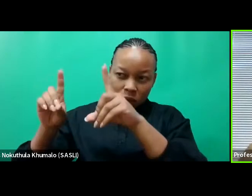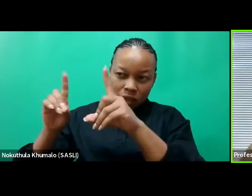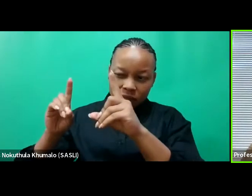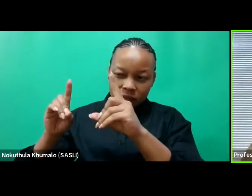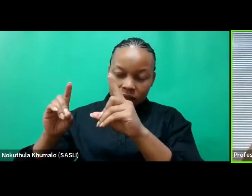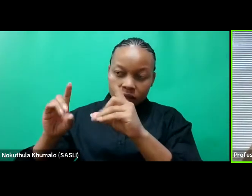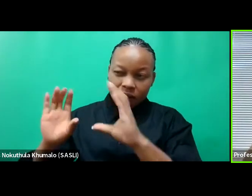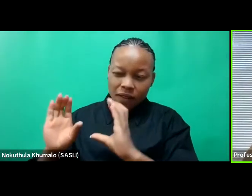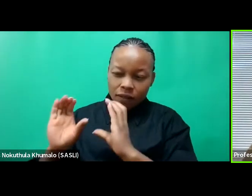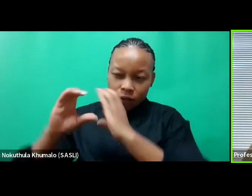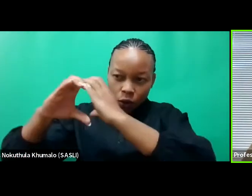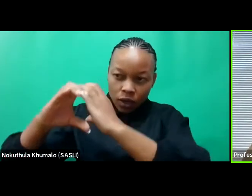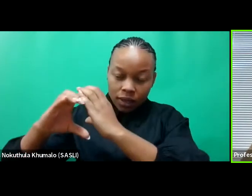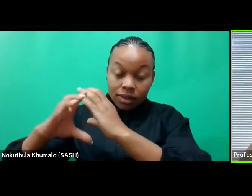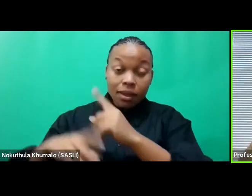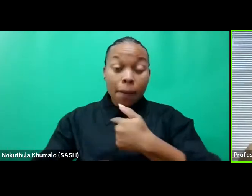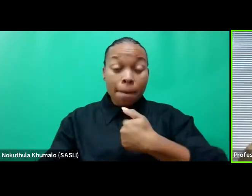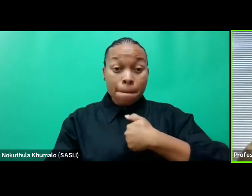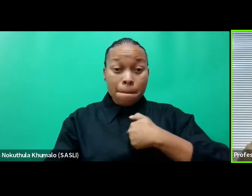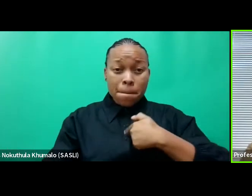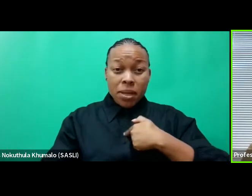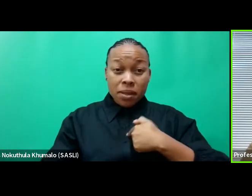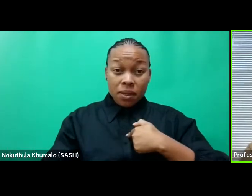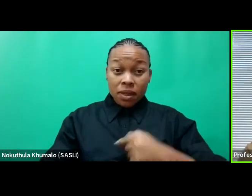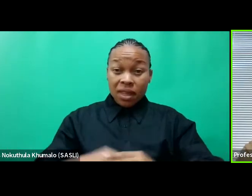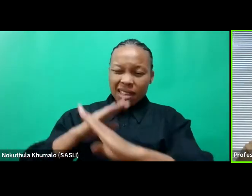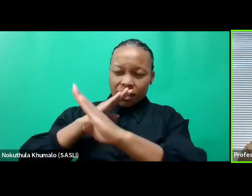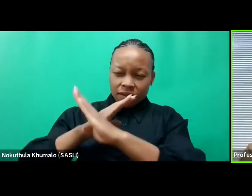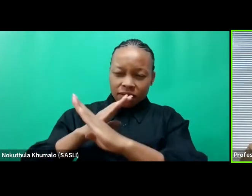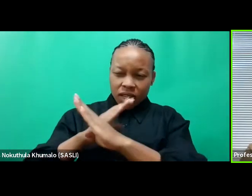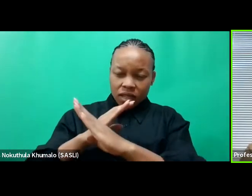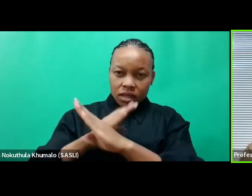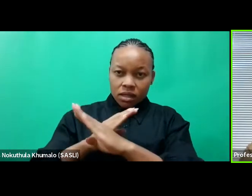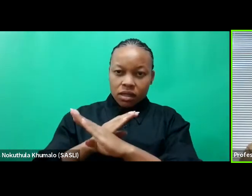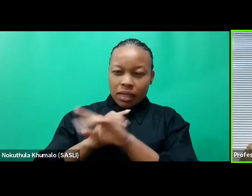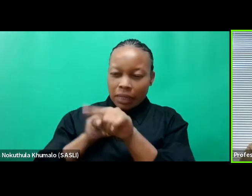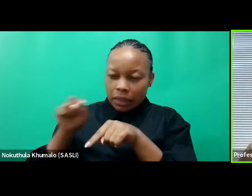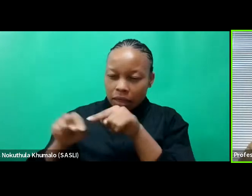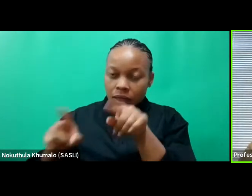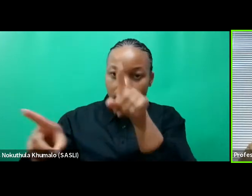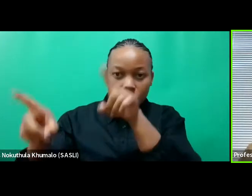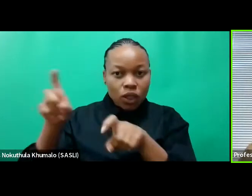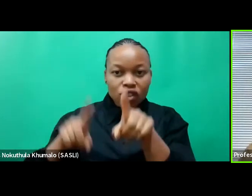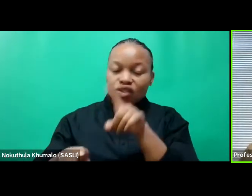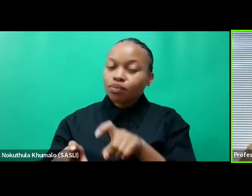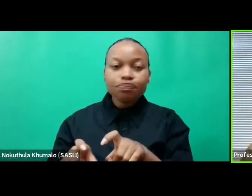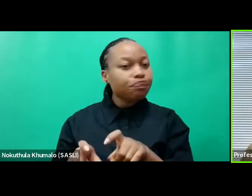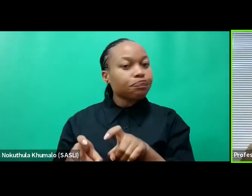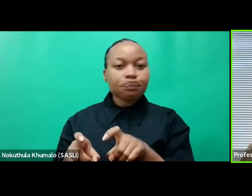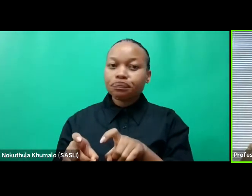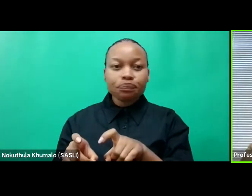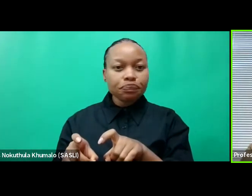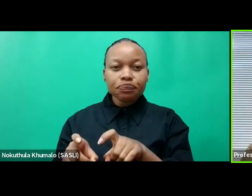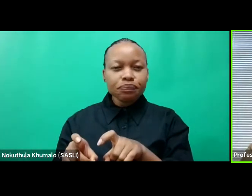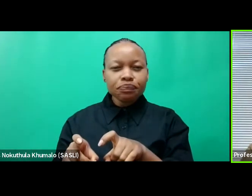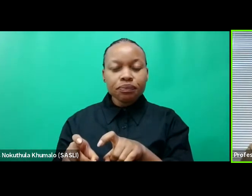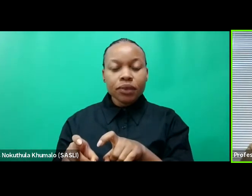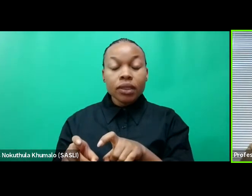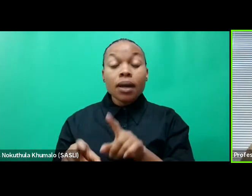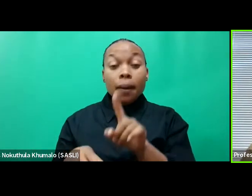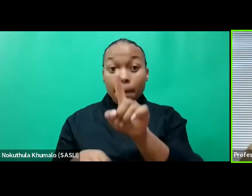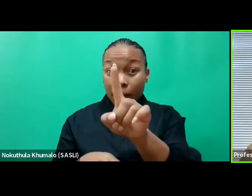asking the critical questions. So one of the questions I'm asking is, why is the road to